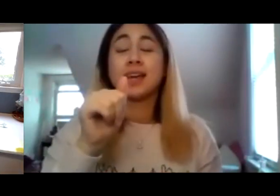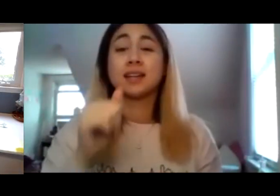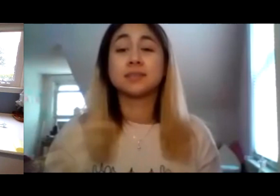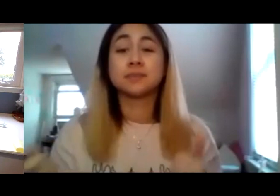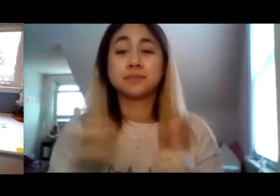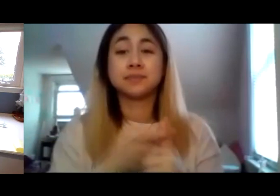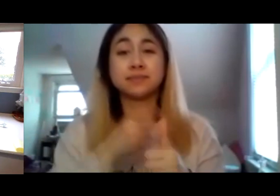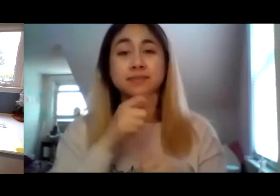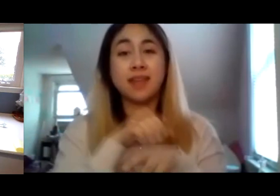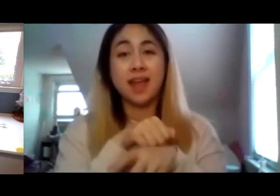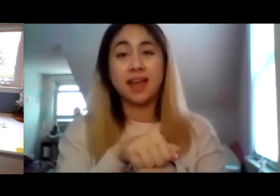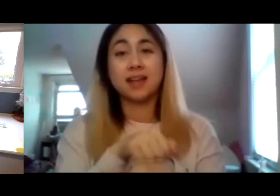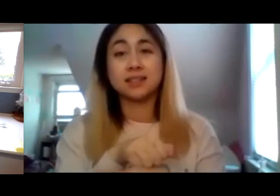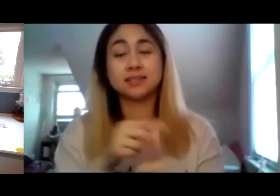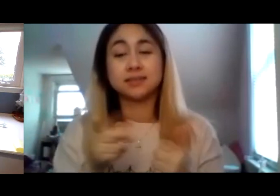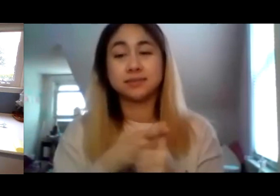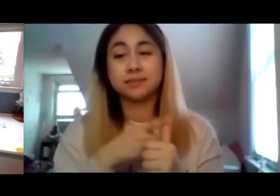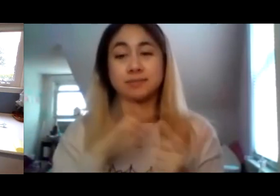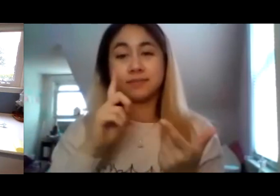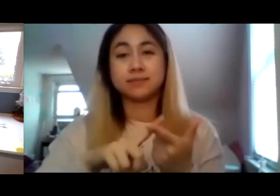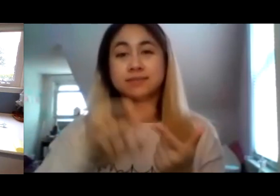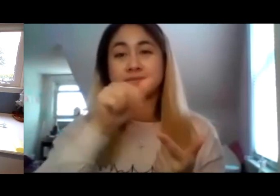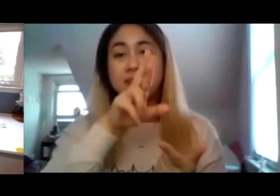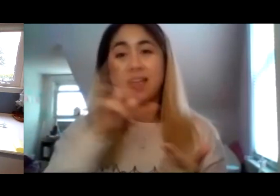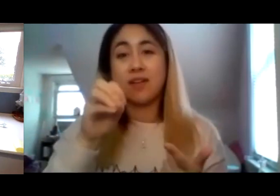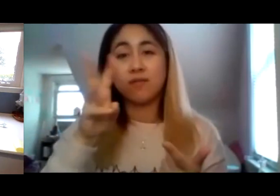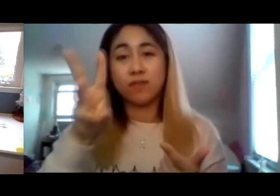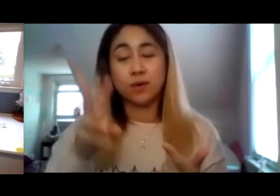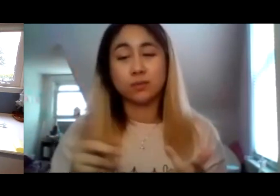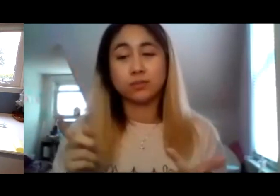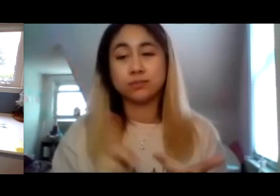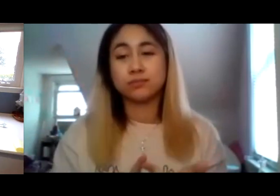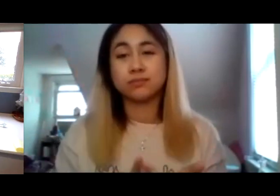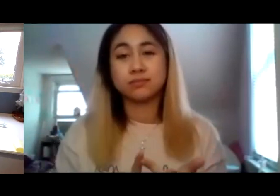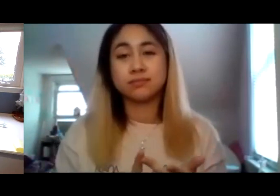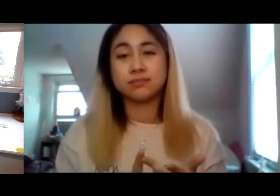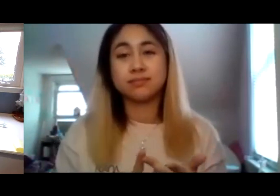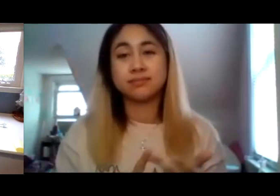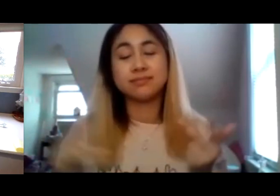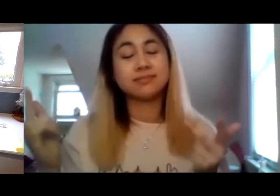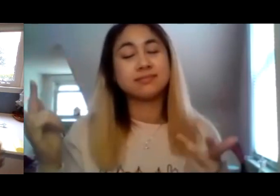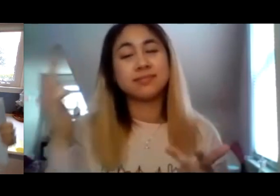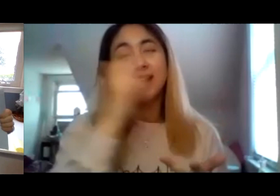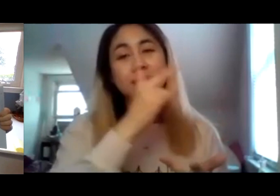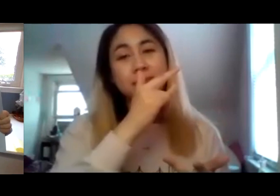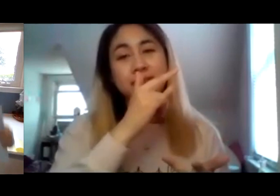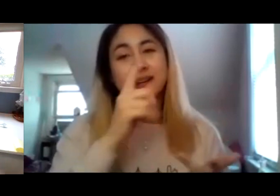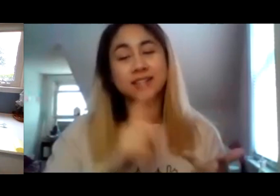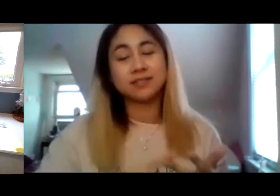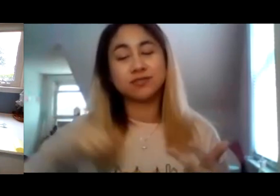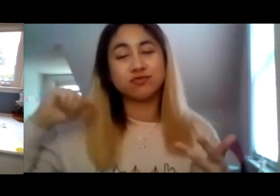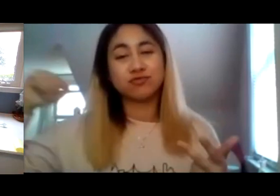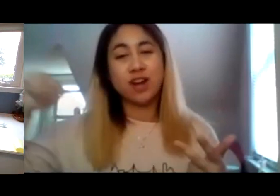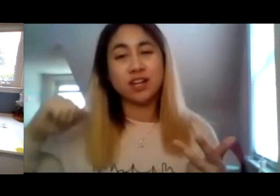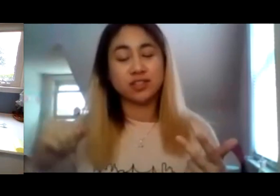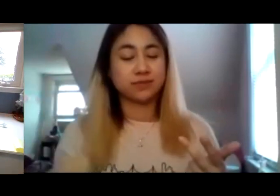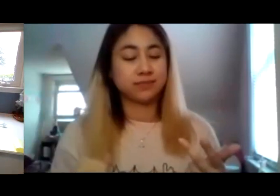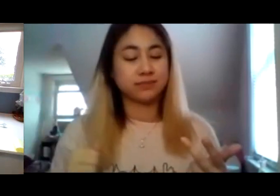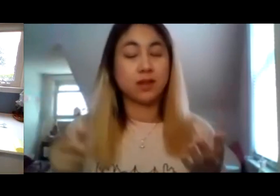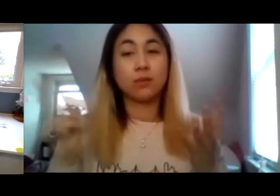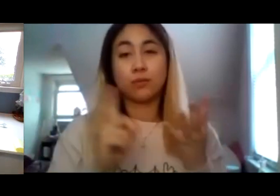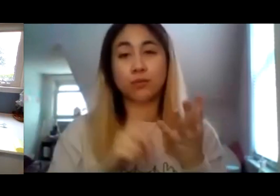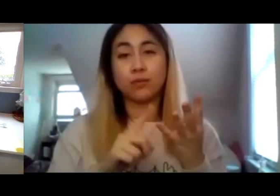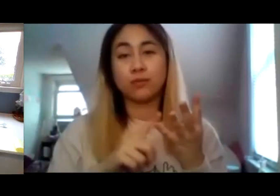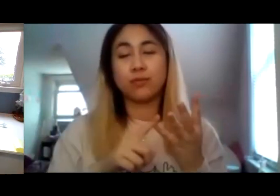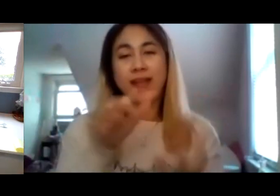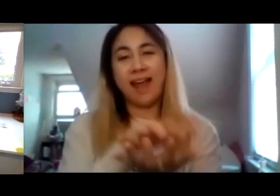ant obstacle course, arrow exercises, we did our airplane stretch, and we did an